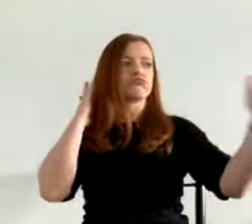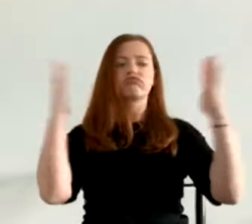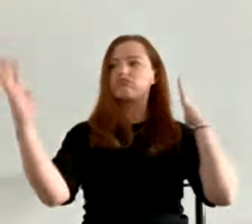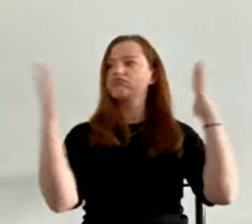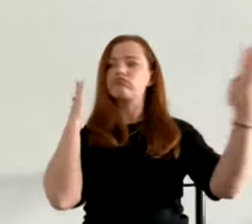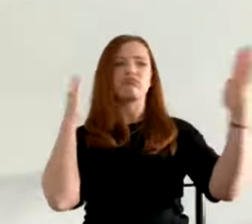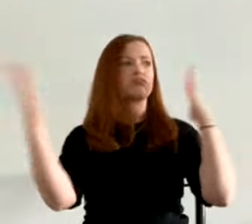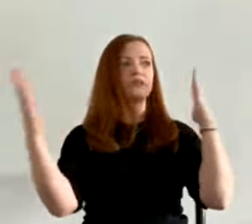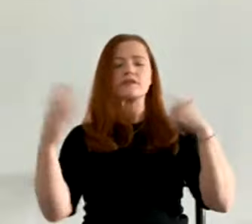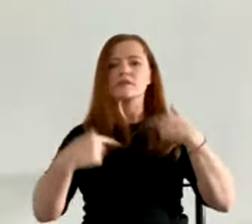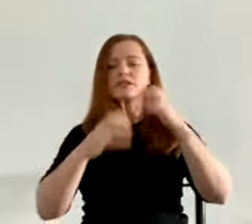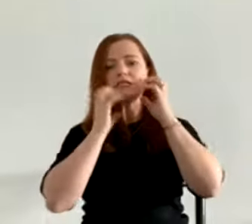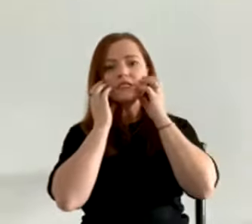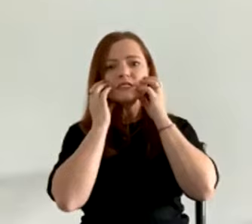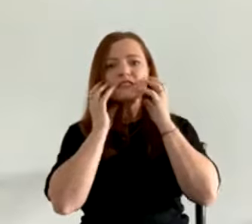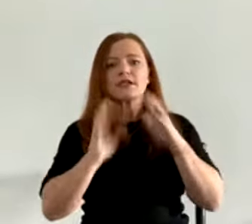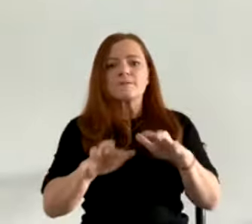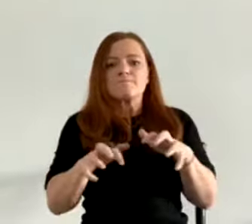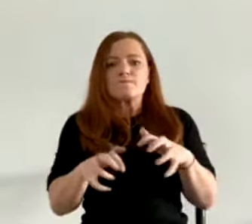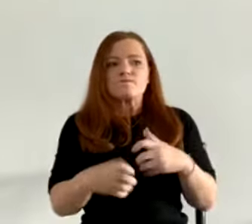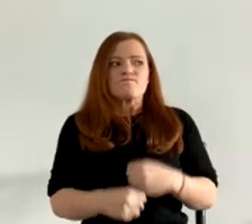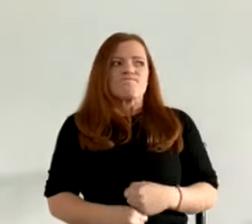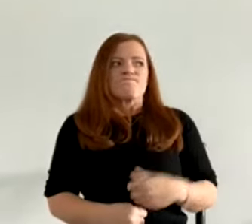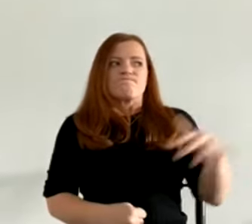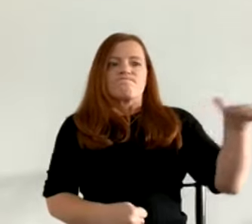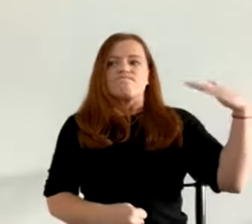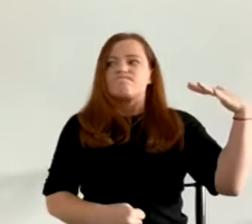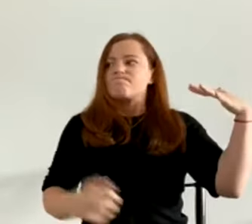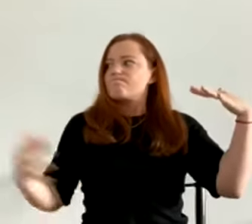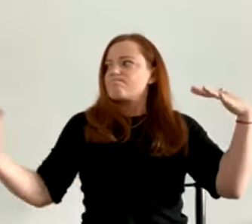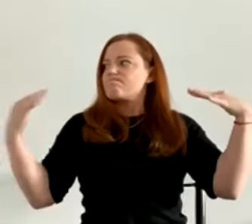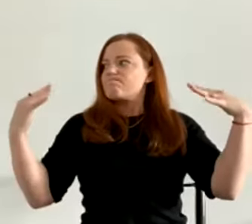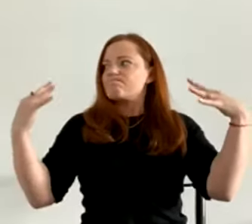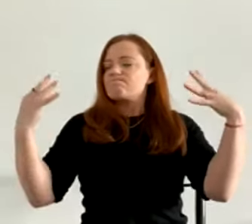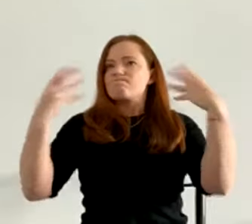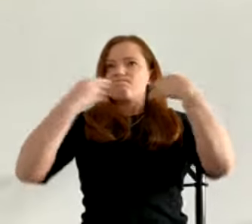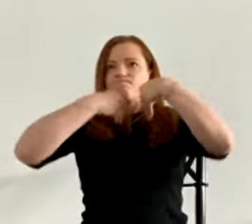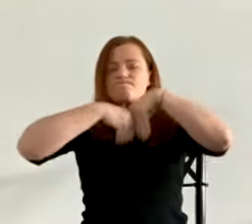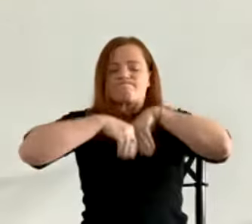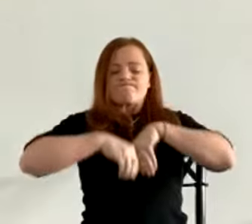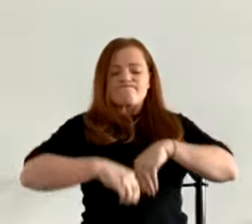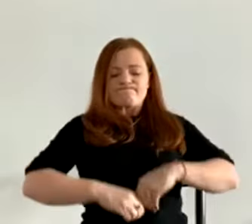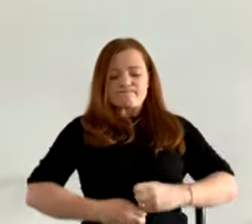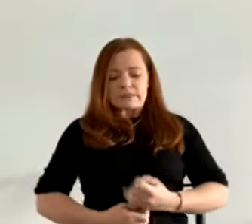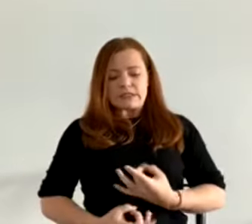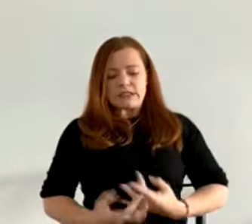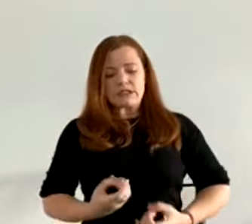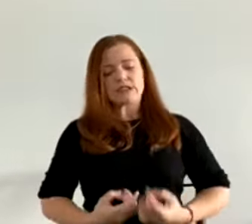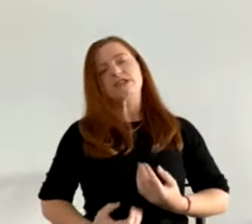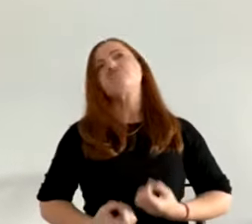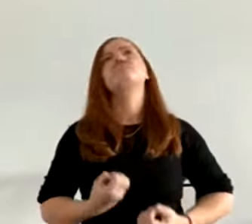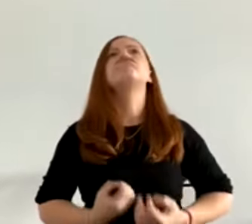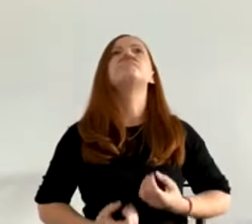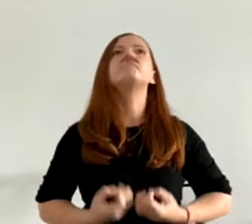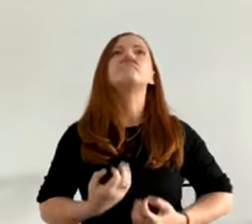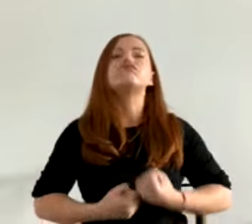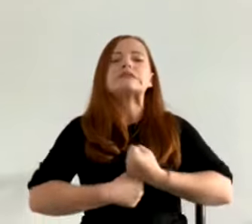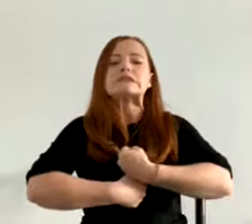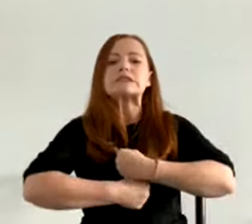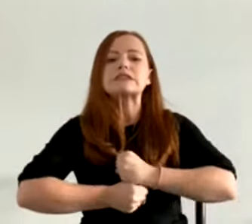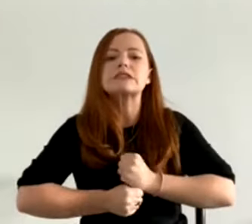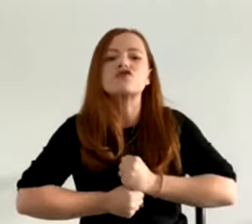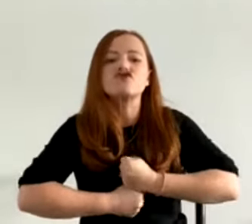clenching. You swallow their glances. Each one sits in your intestines. You need antacids to nullify